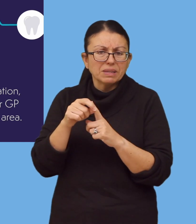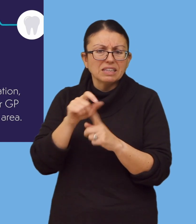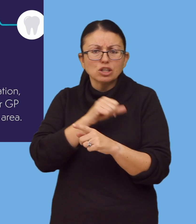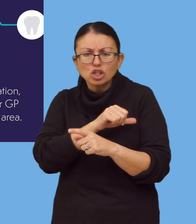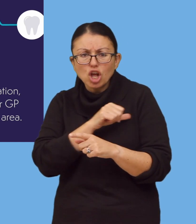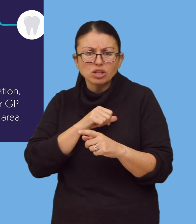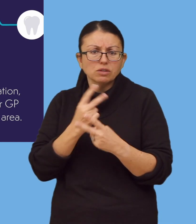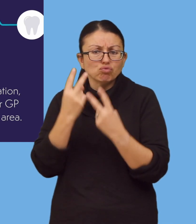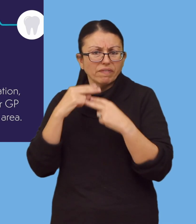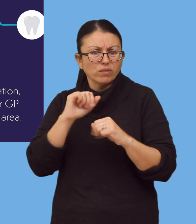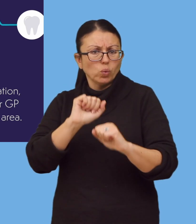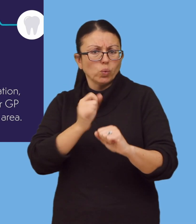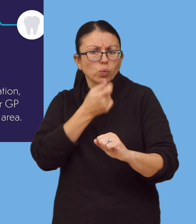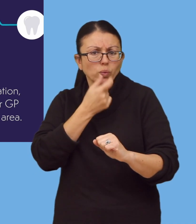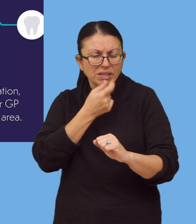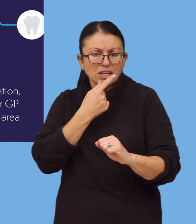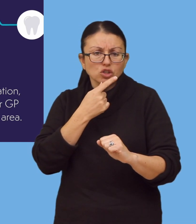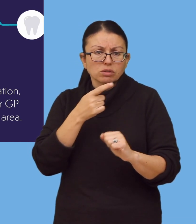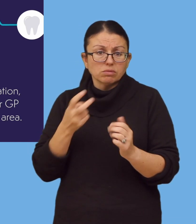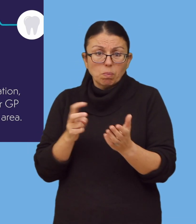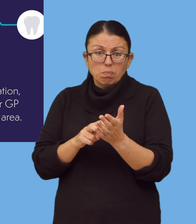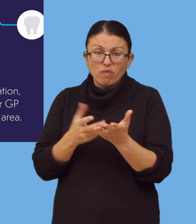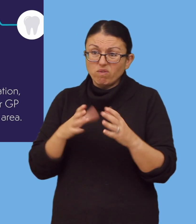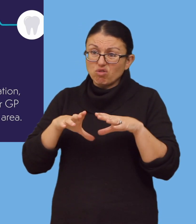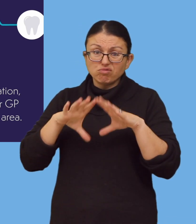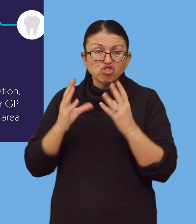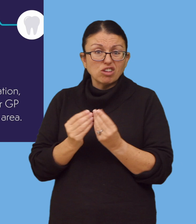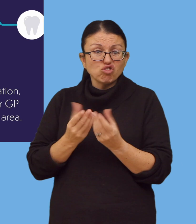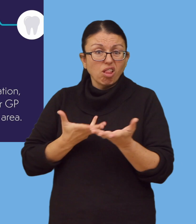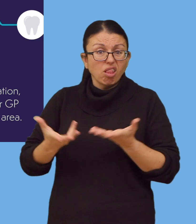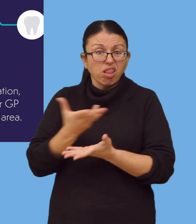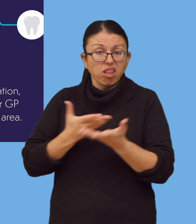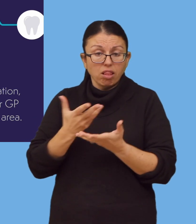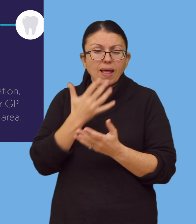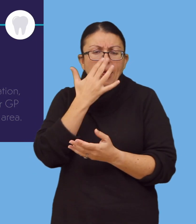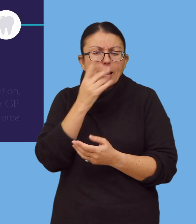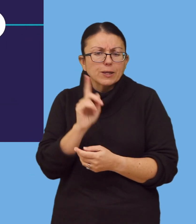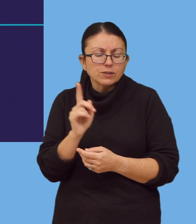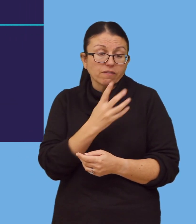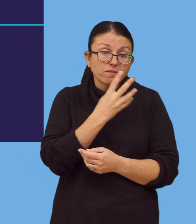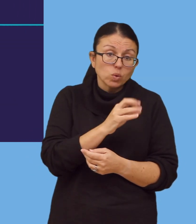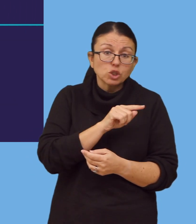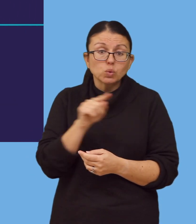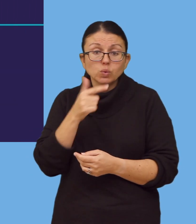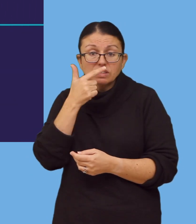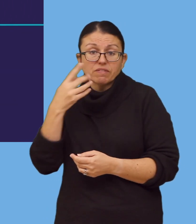breathing exercises can all help. Your GP surgery can let you know about all the support in your area.